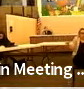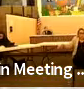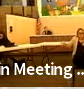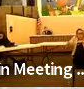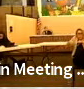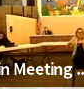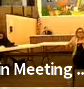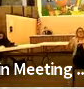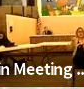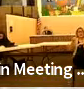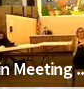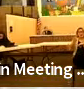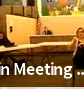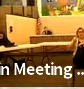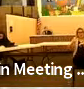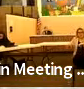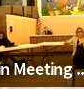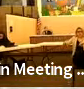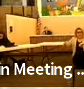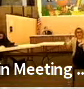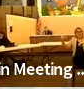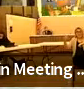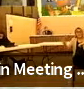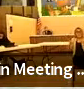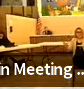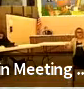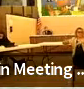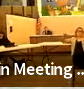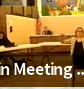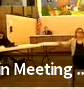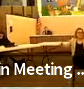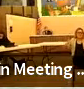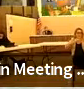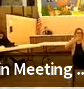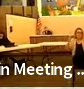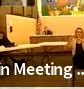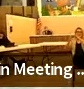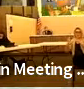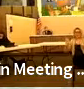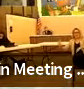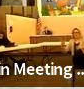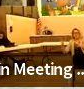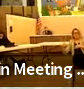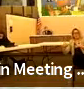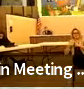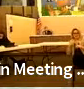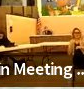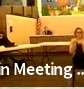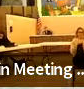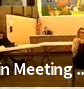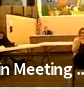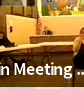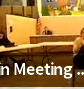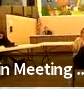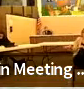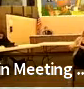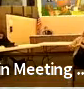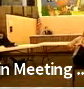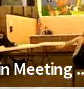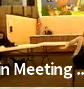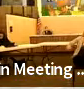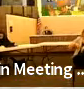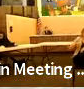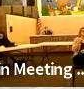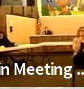if we skipped the town board and just built multifamily units as was designed by the original PUD, it would